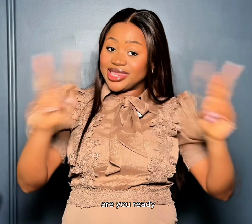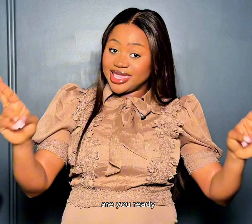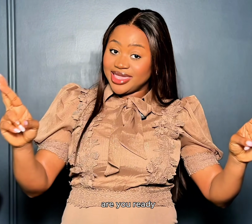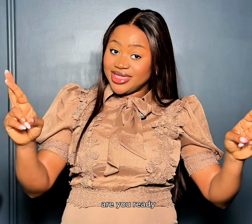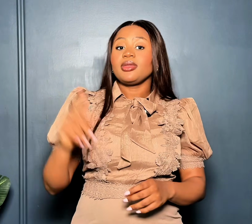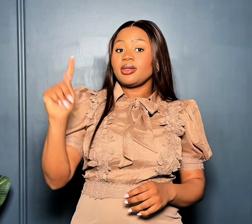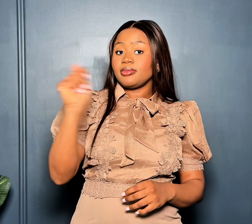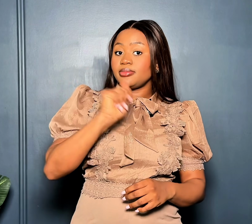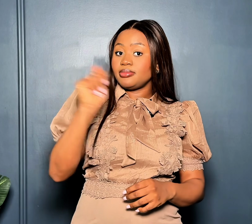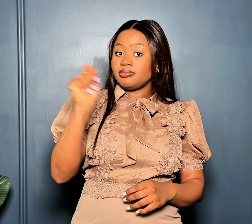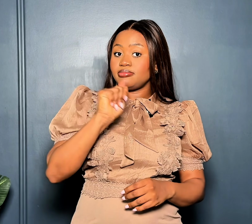ready?